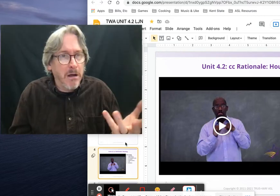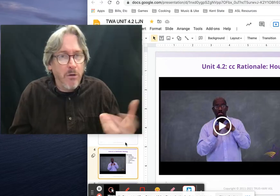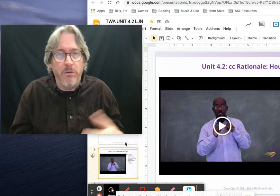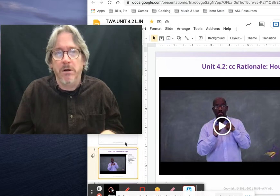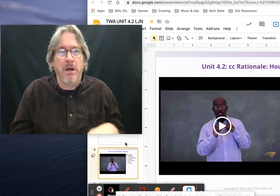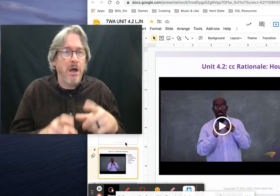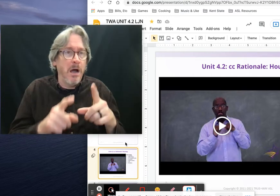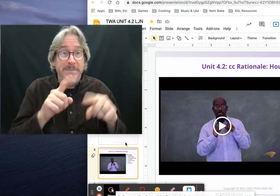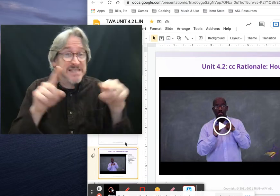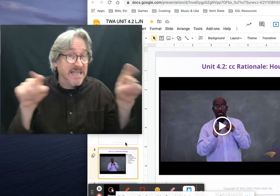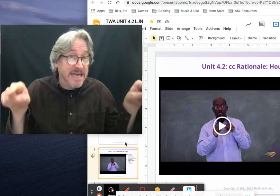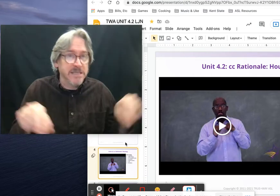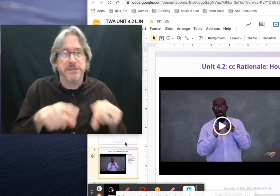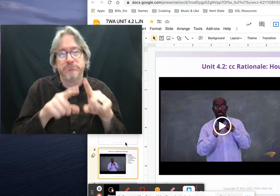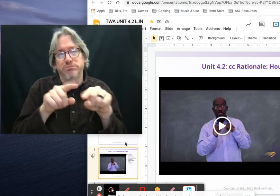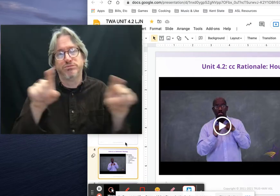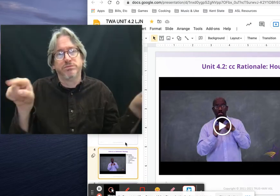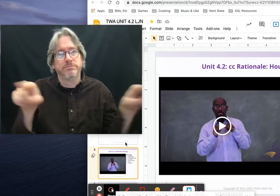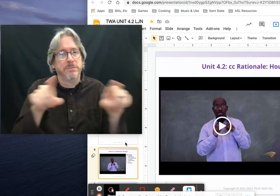etc. or a